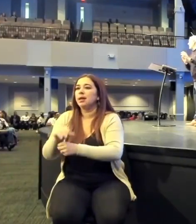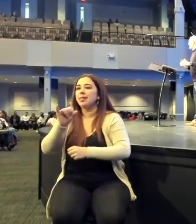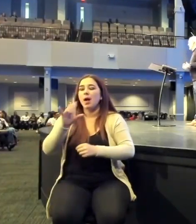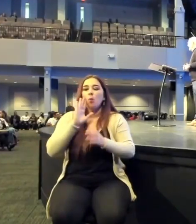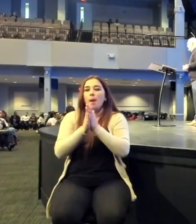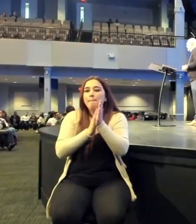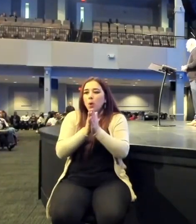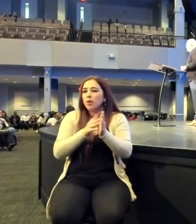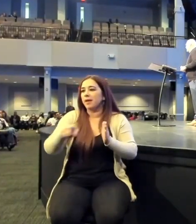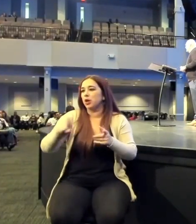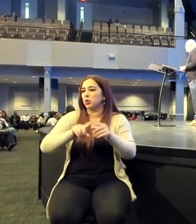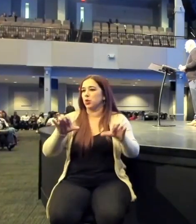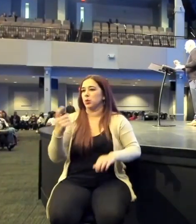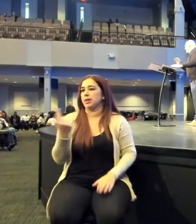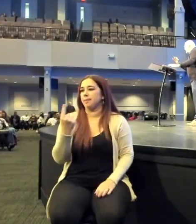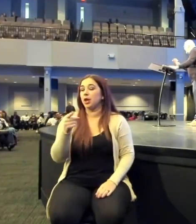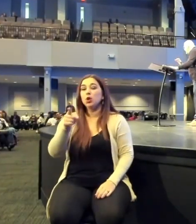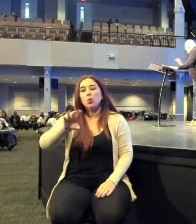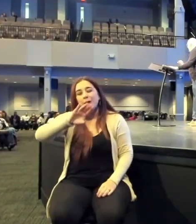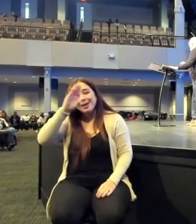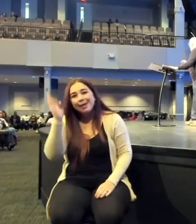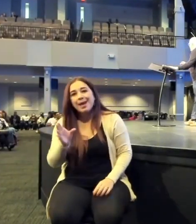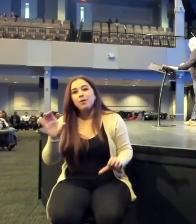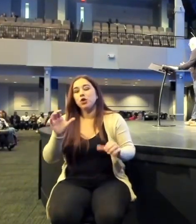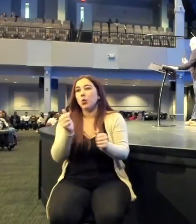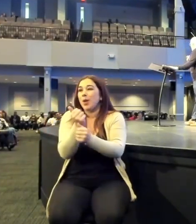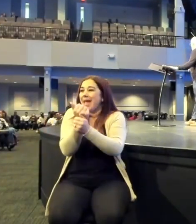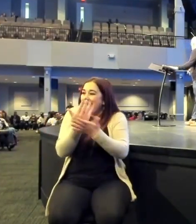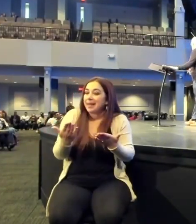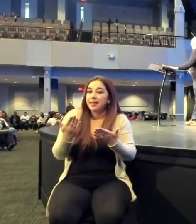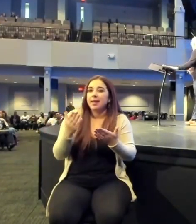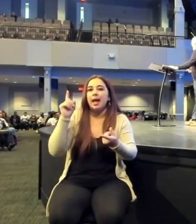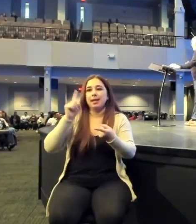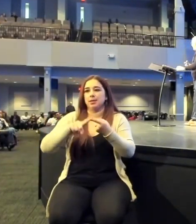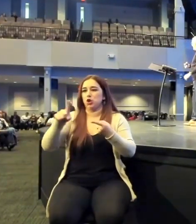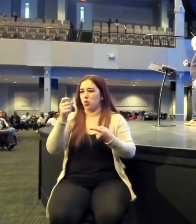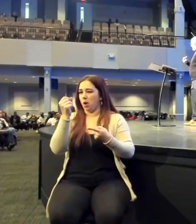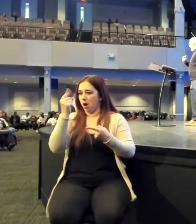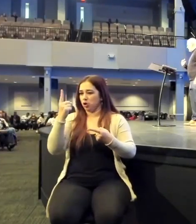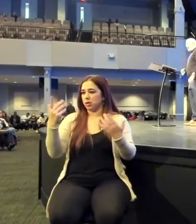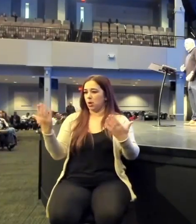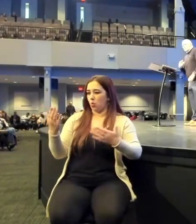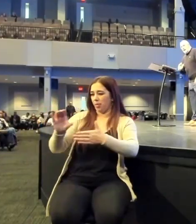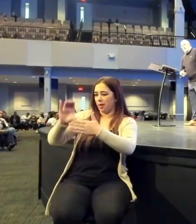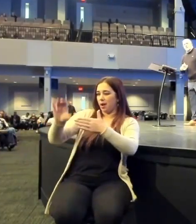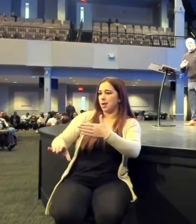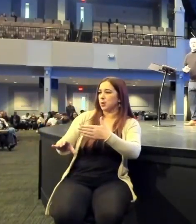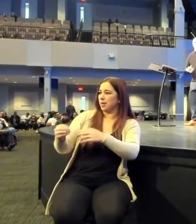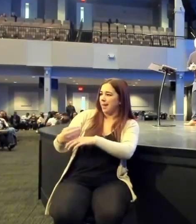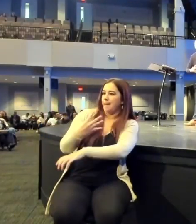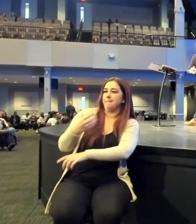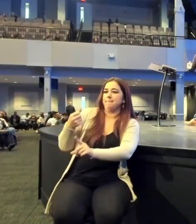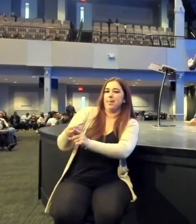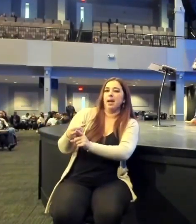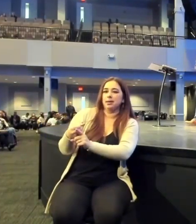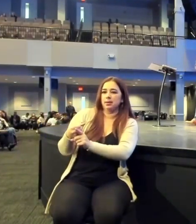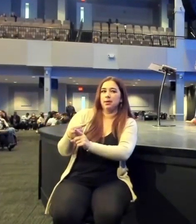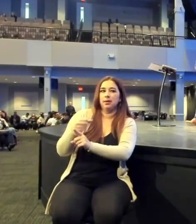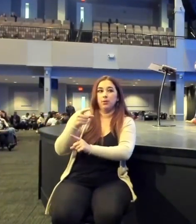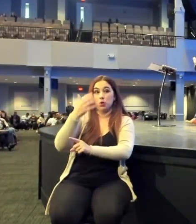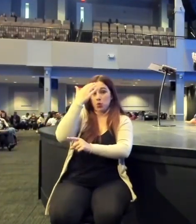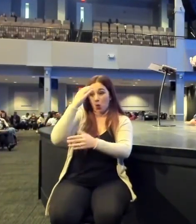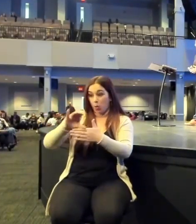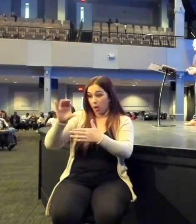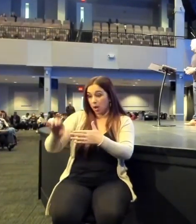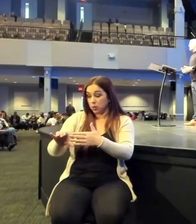you to do something about it. You'll never do anything about anything unless you understand what effect it's having on your life, the consequences.